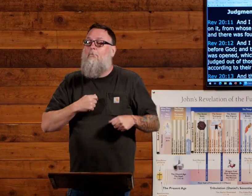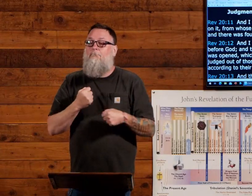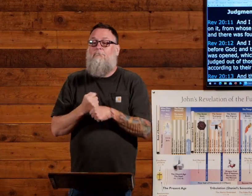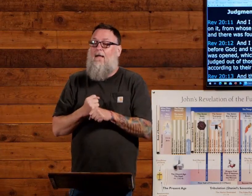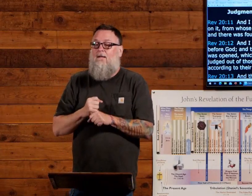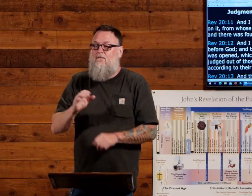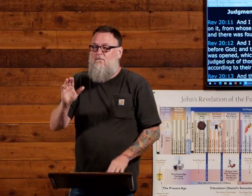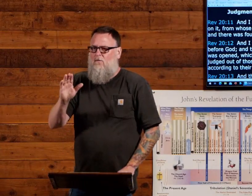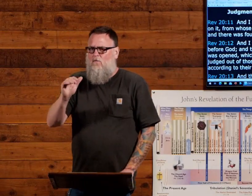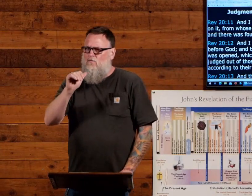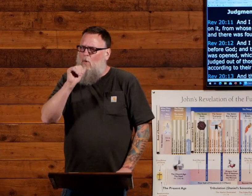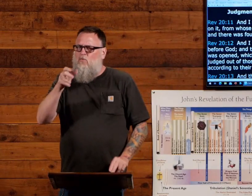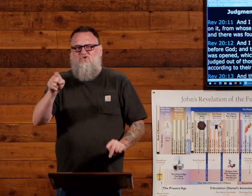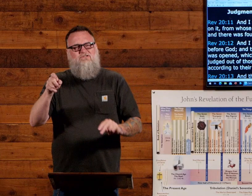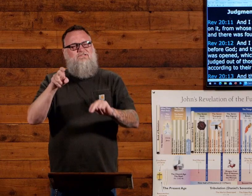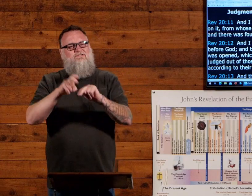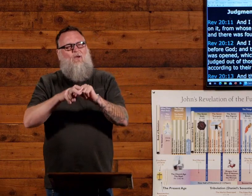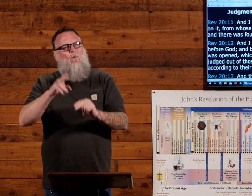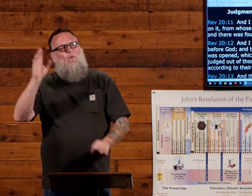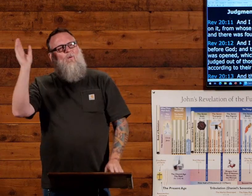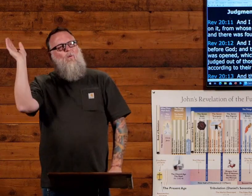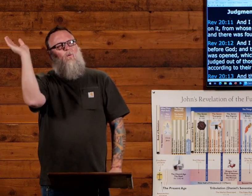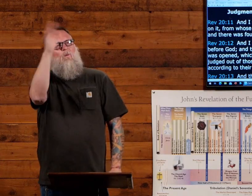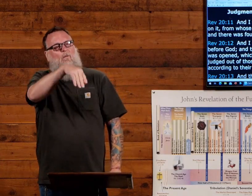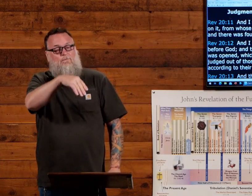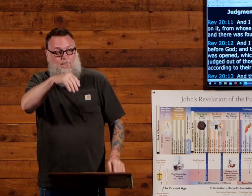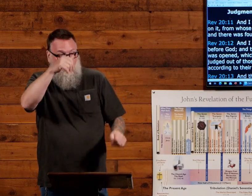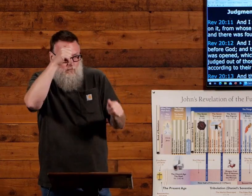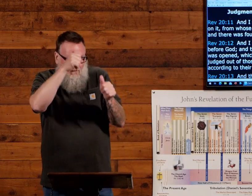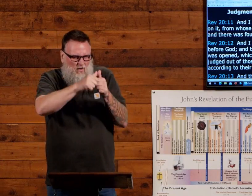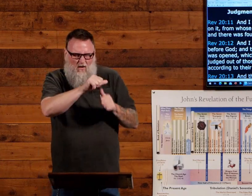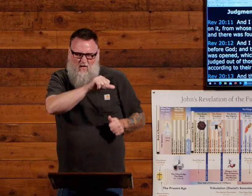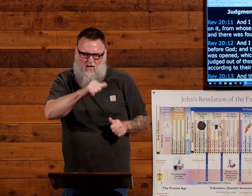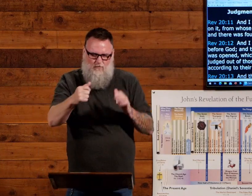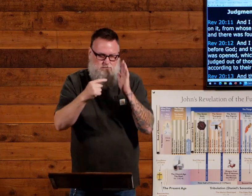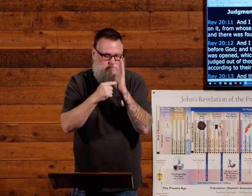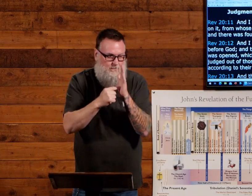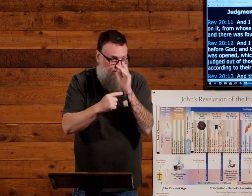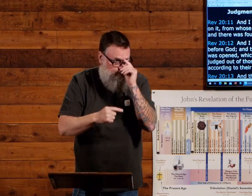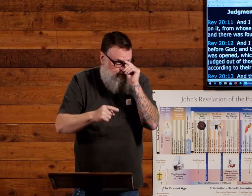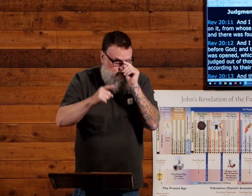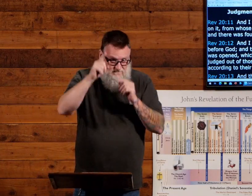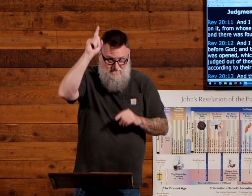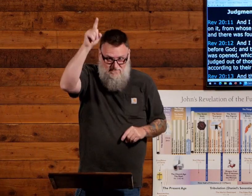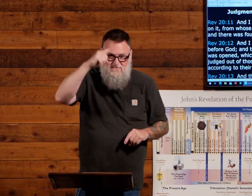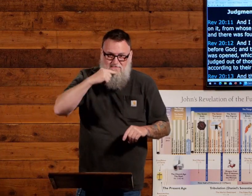other time. But don't just sit there, remember, give you another example.